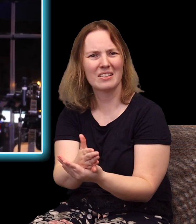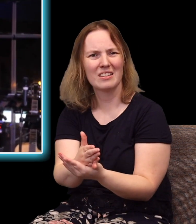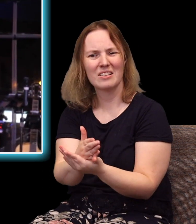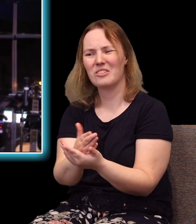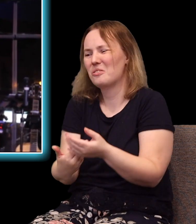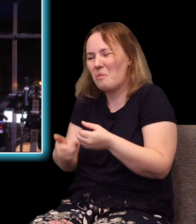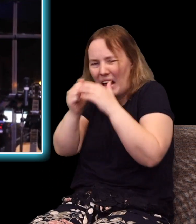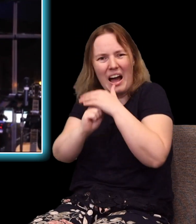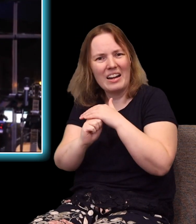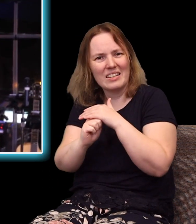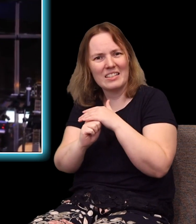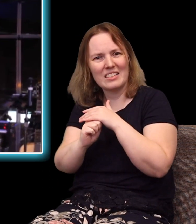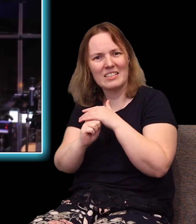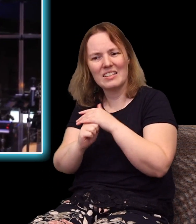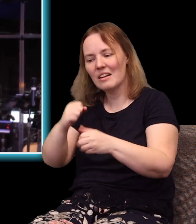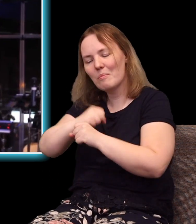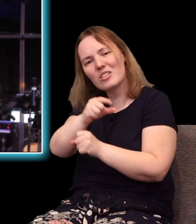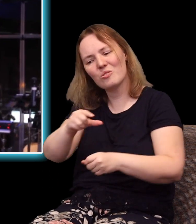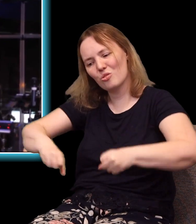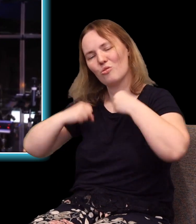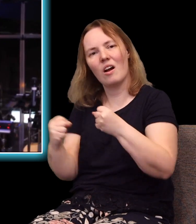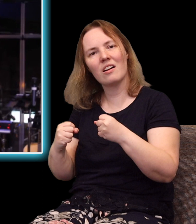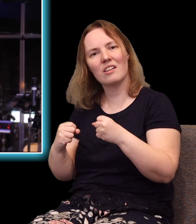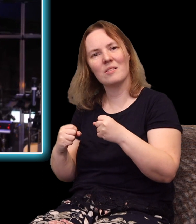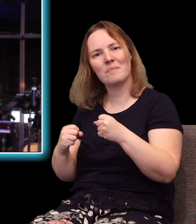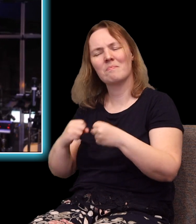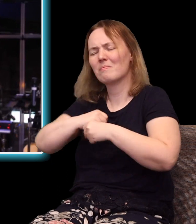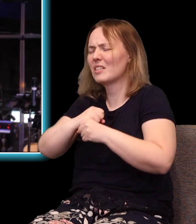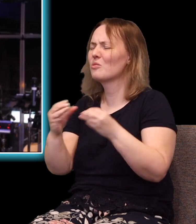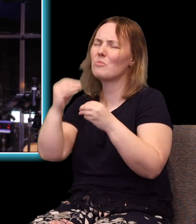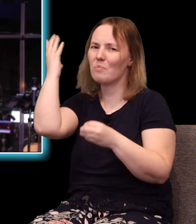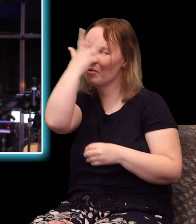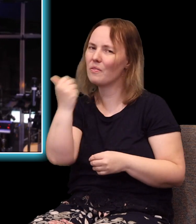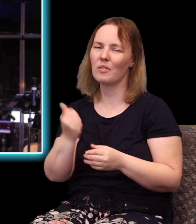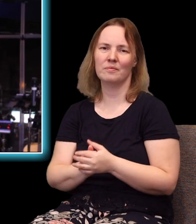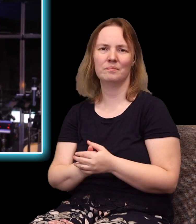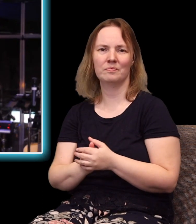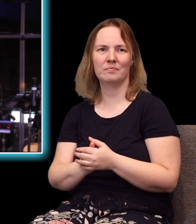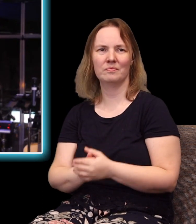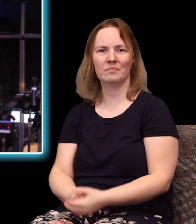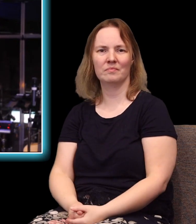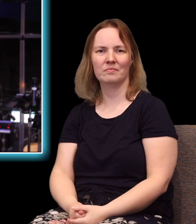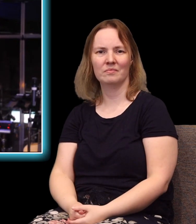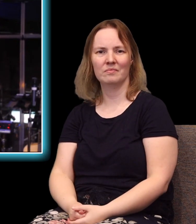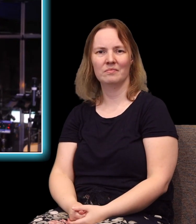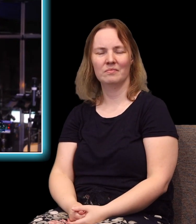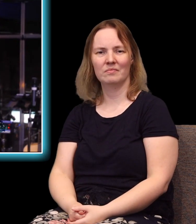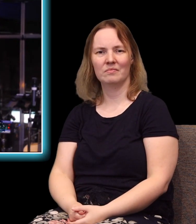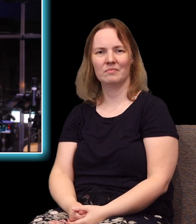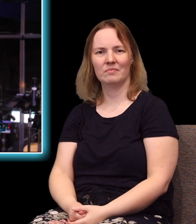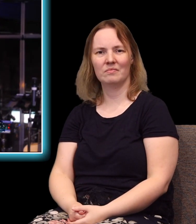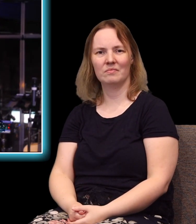not something you want to try to cover up because it actually makes you stronger. It makes you more attractive. Paul says in 2 Corinthians 4, our physical